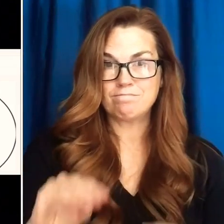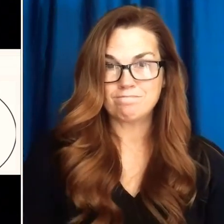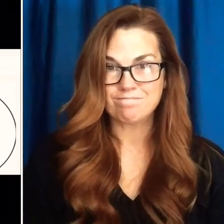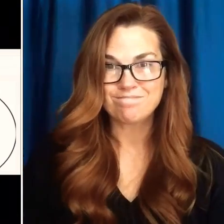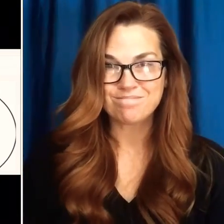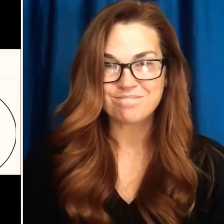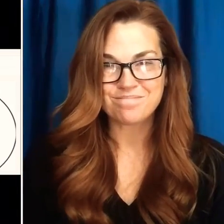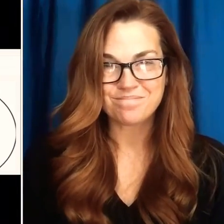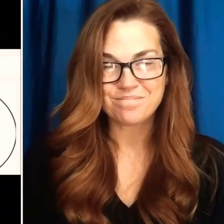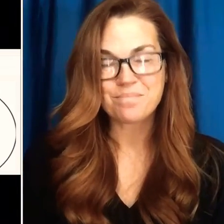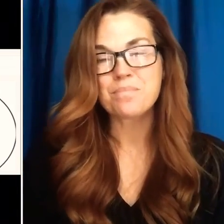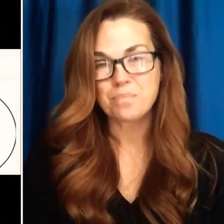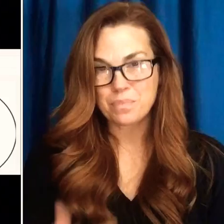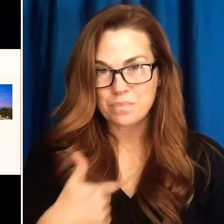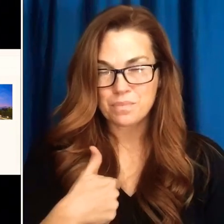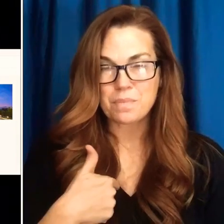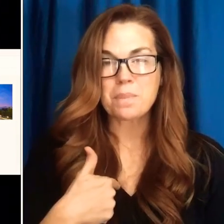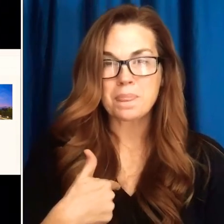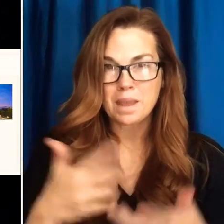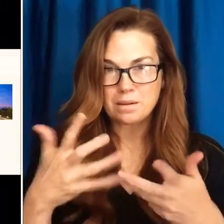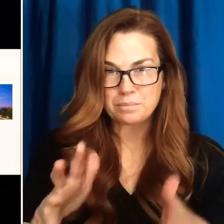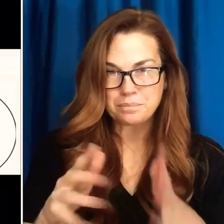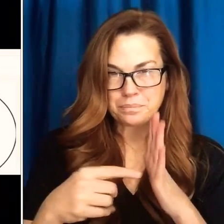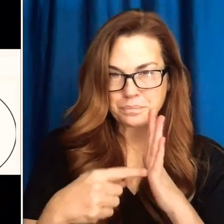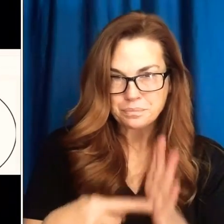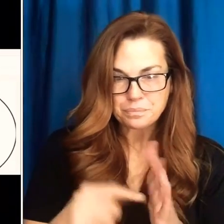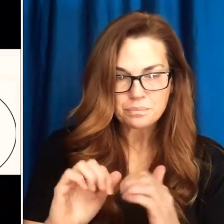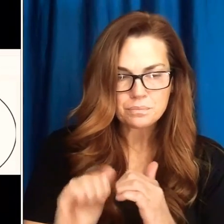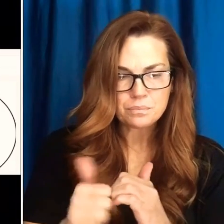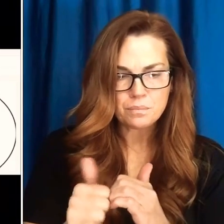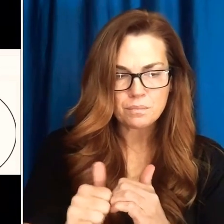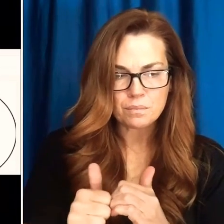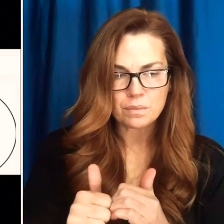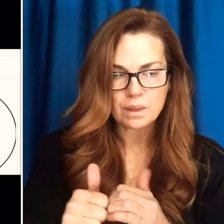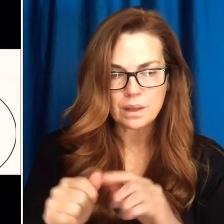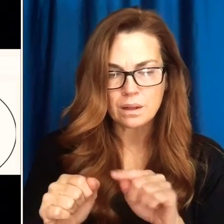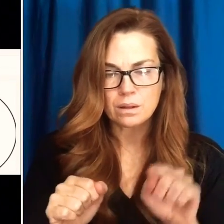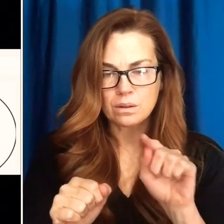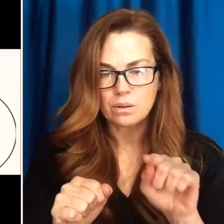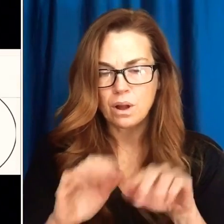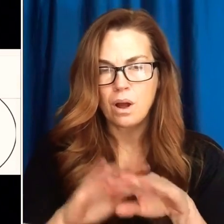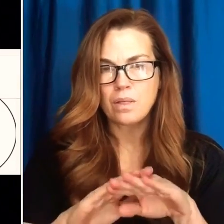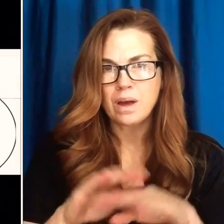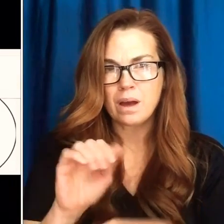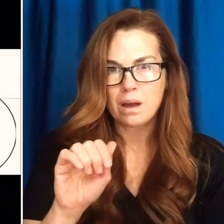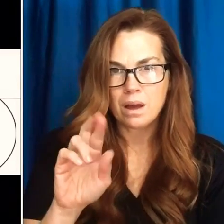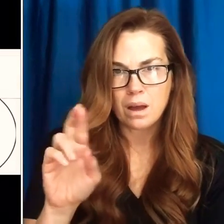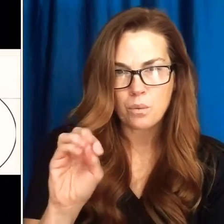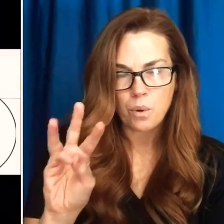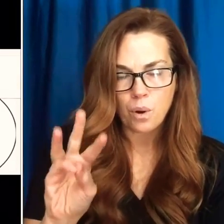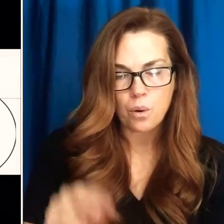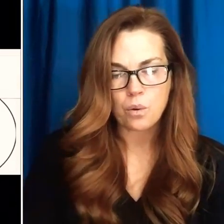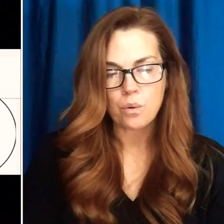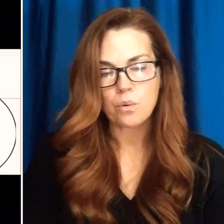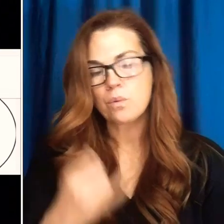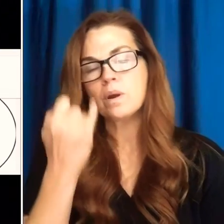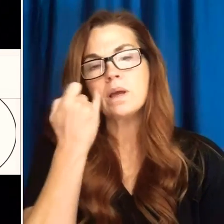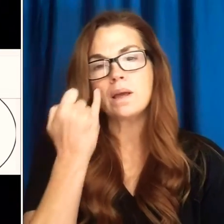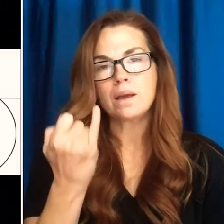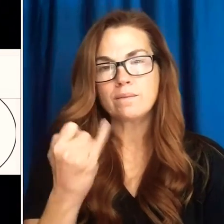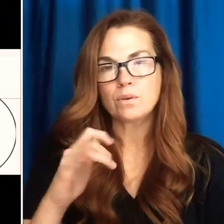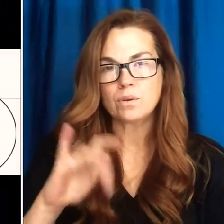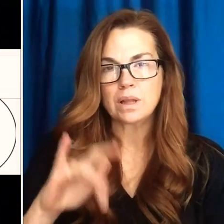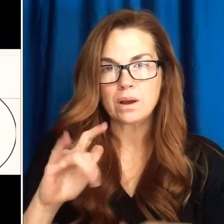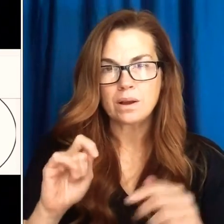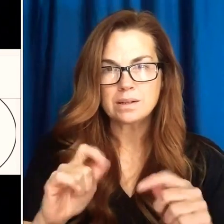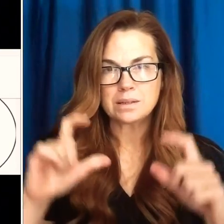showed you that you can go in between frames by clicking on these arrows. However, if you click on the expand frame bar, one of the options that you can do is, by